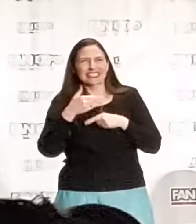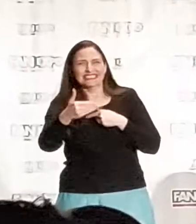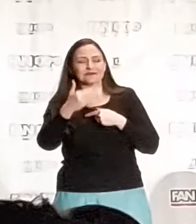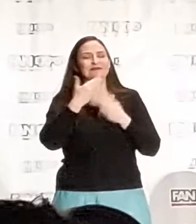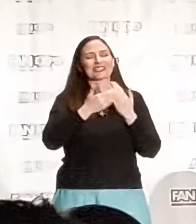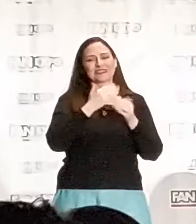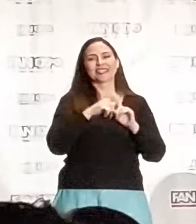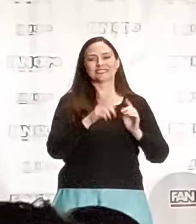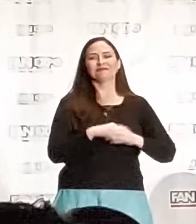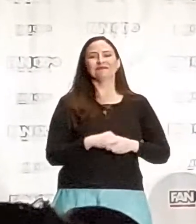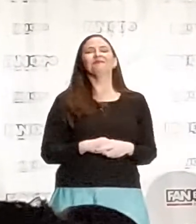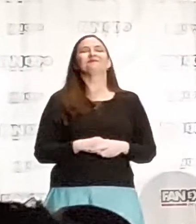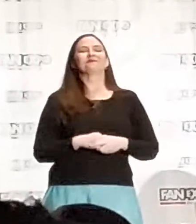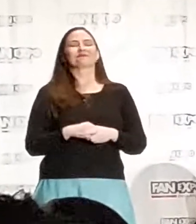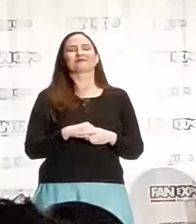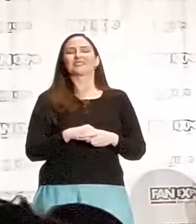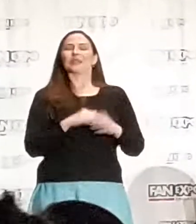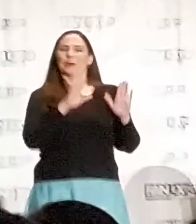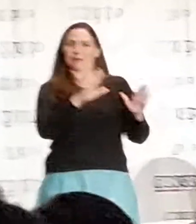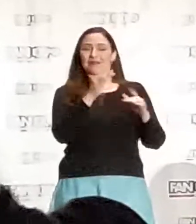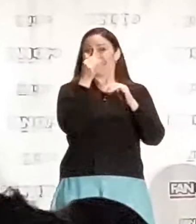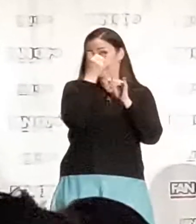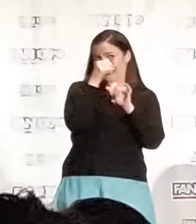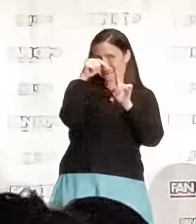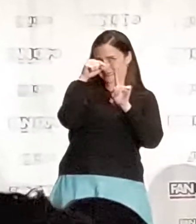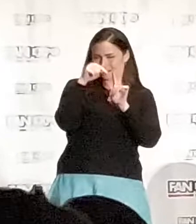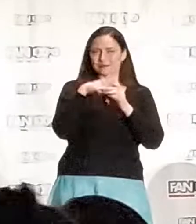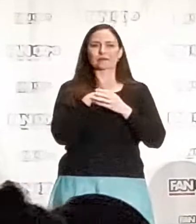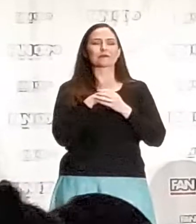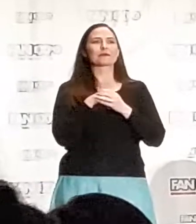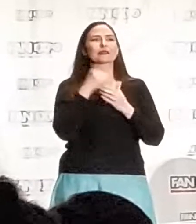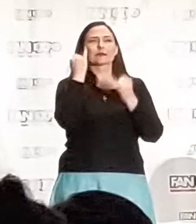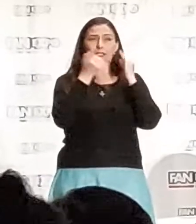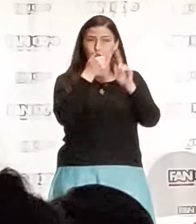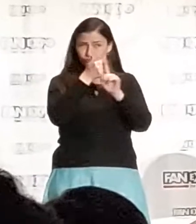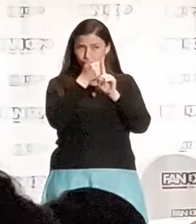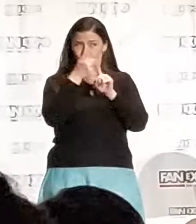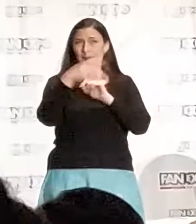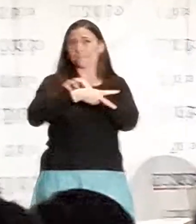So my question, speaking of silliness. Yes. Imagine you're a burglar.